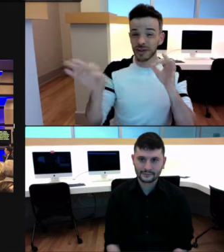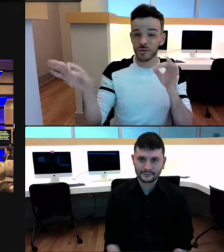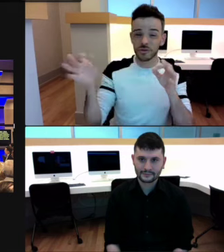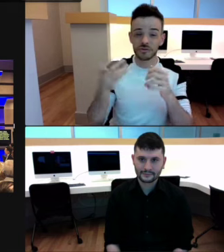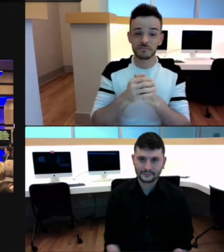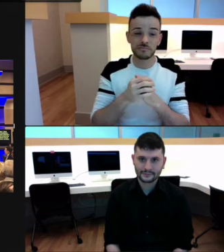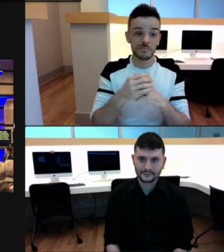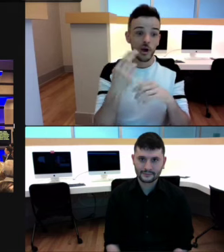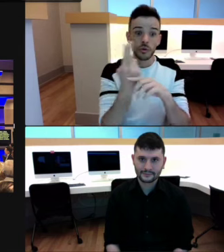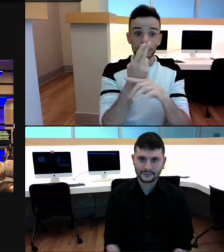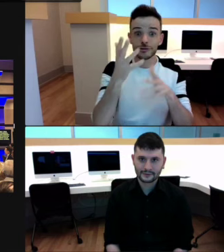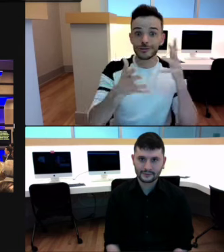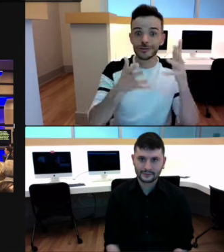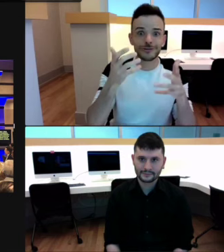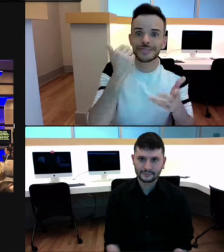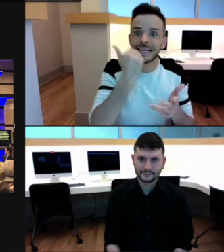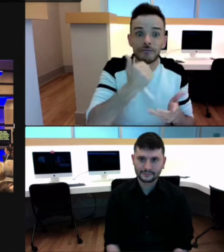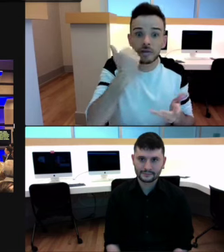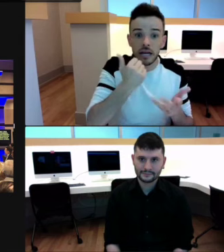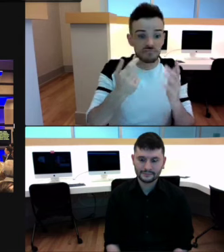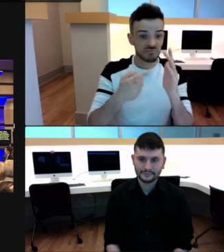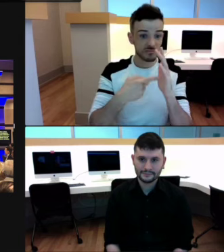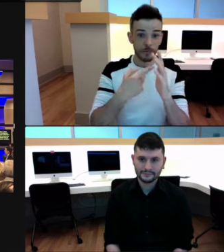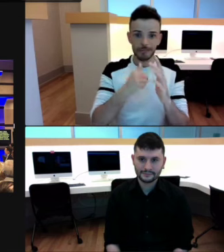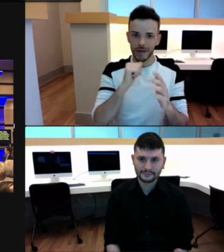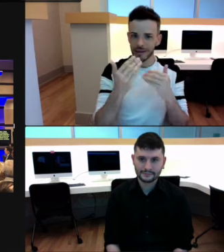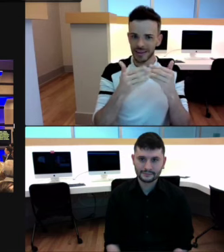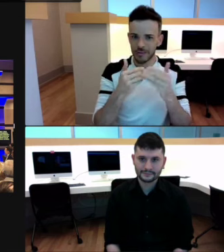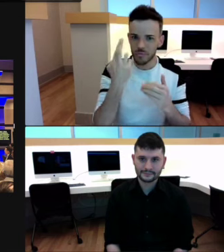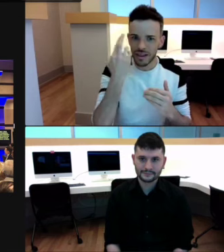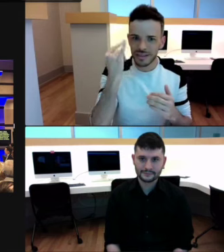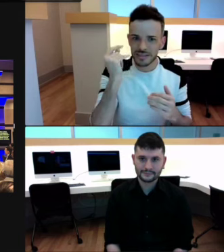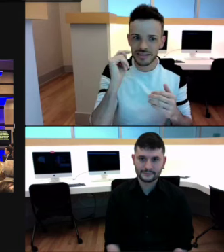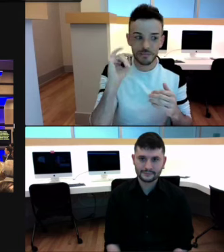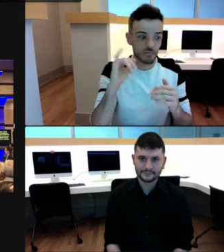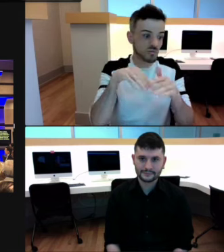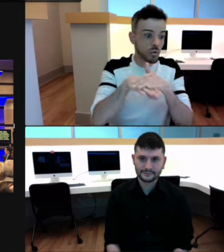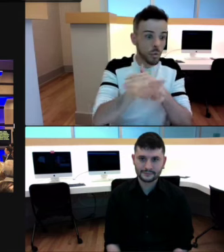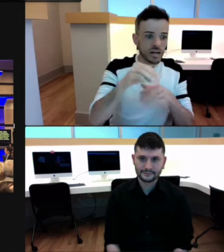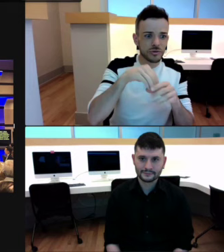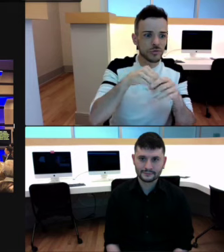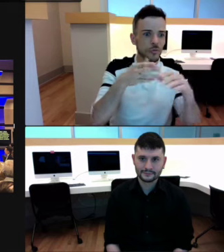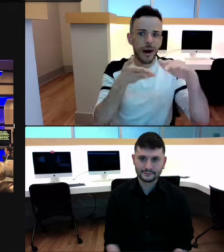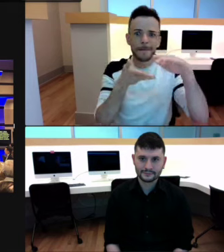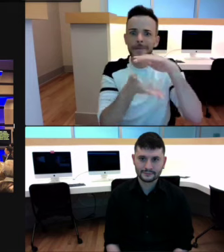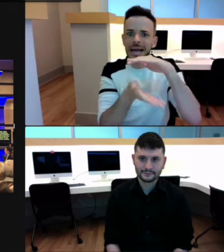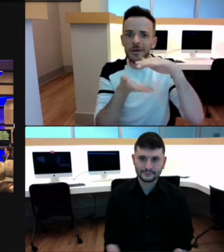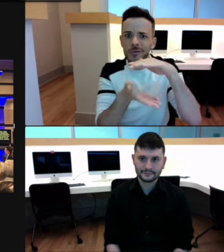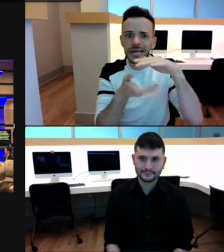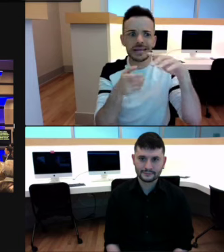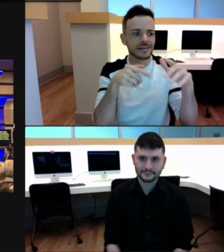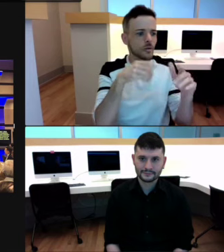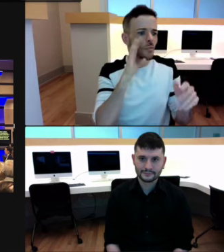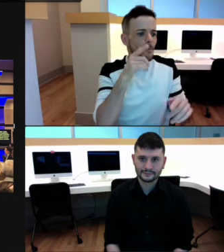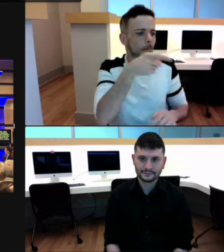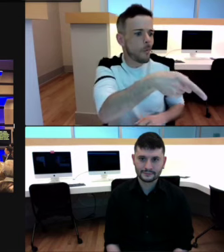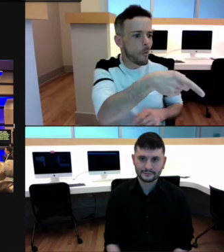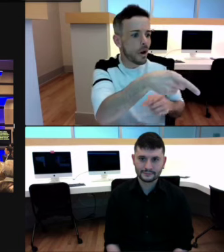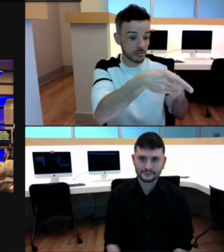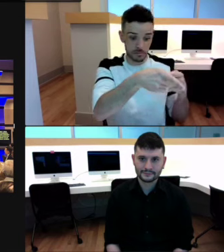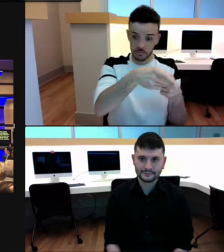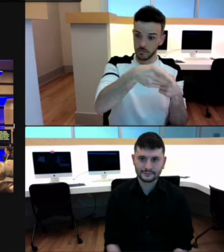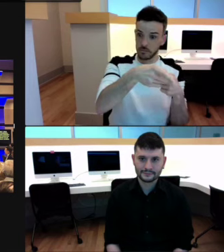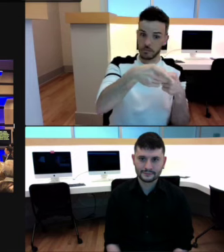language. We use gestures every day, sometimes without even realizing it. We might point to something you want